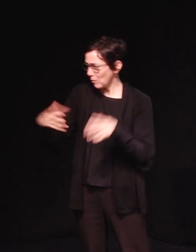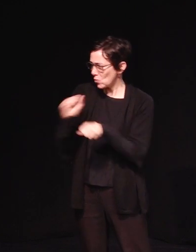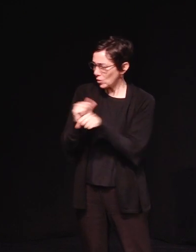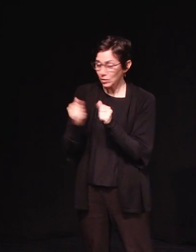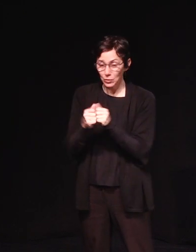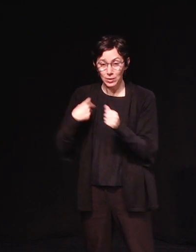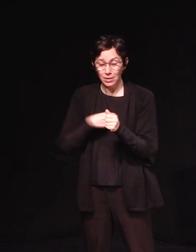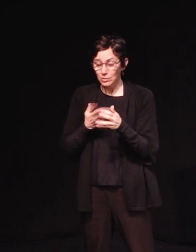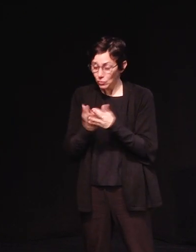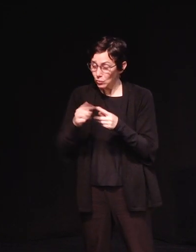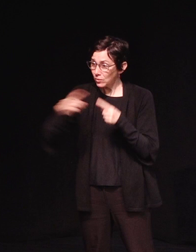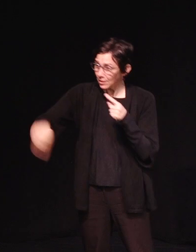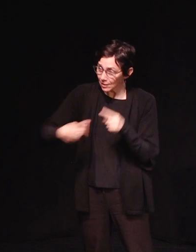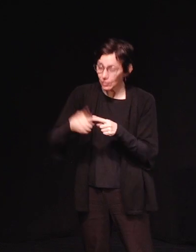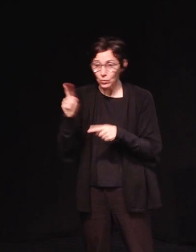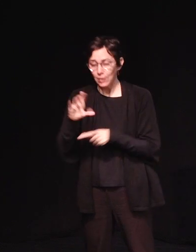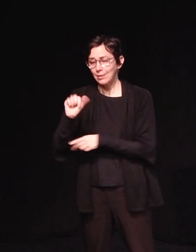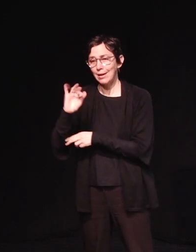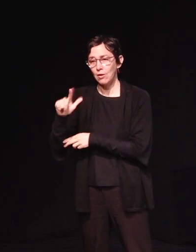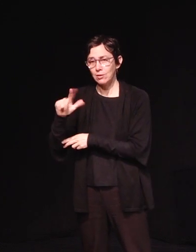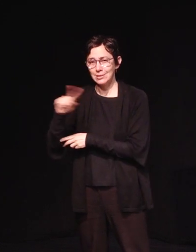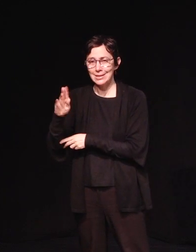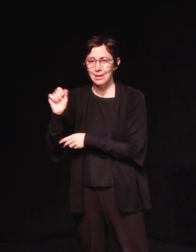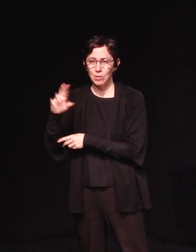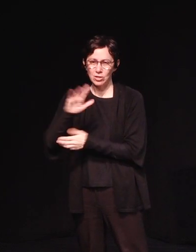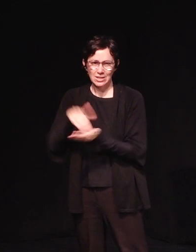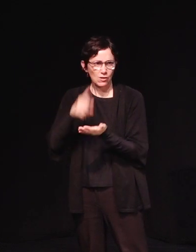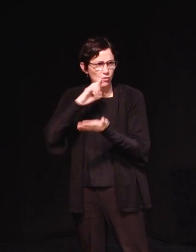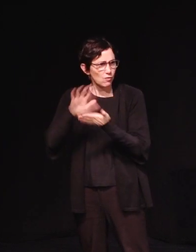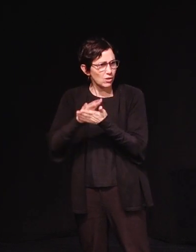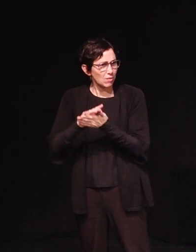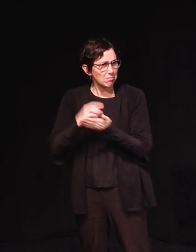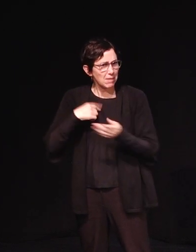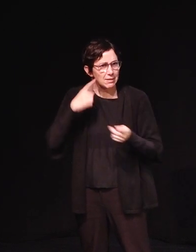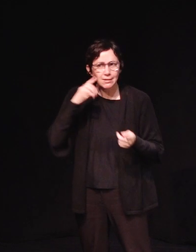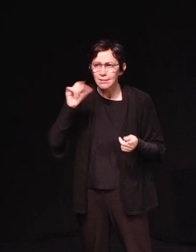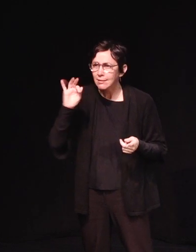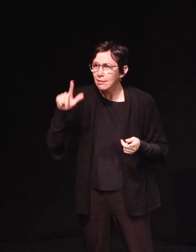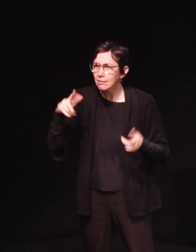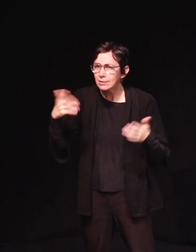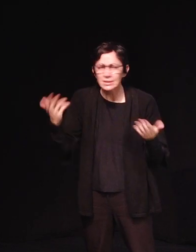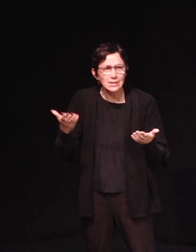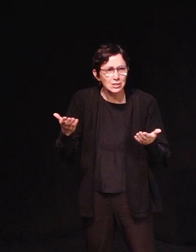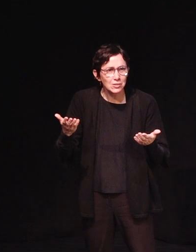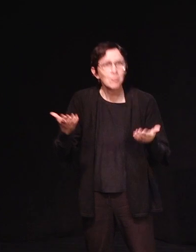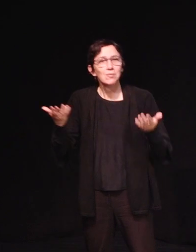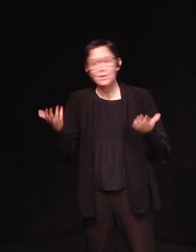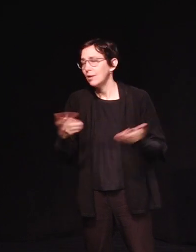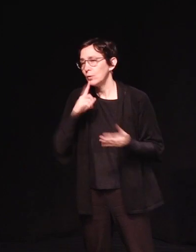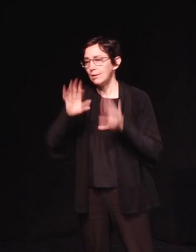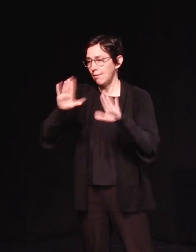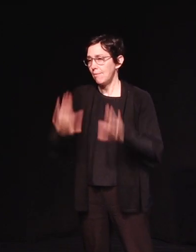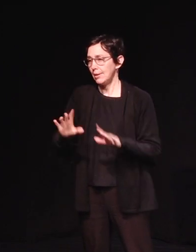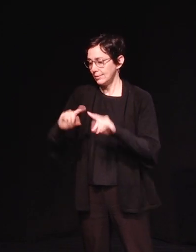year-round at the Carol Zabar Center for Film. Is Carol with us? She was supposed to be. And I'll start with, it's an amazing